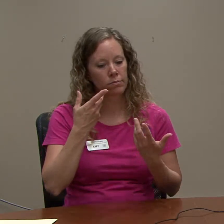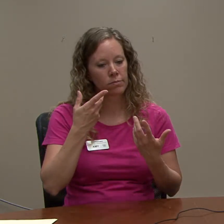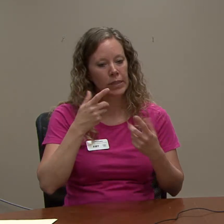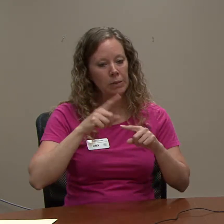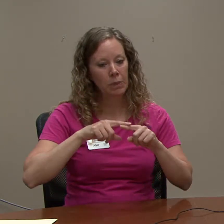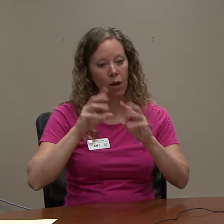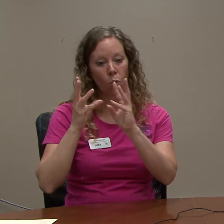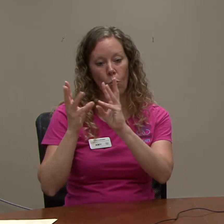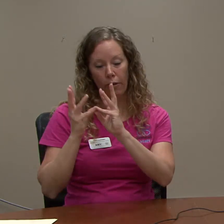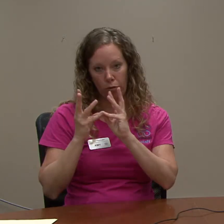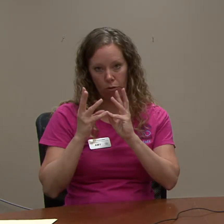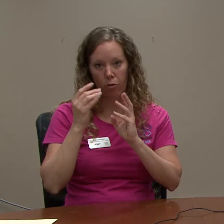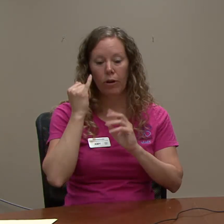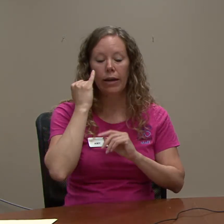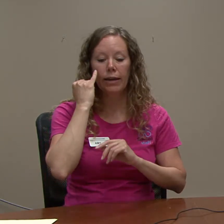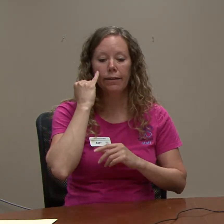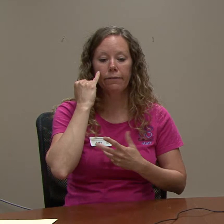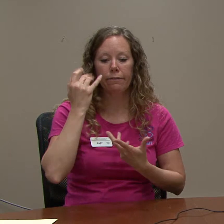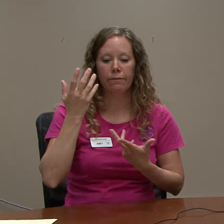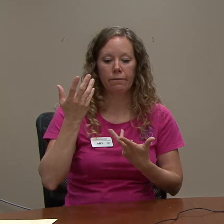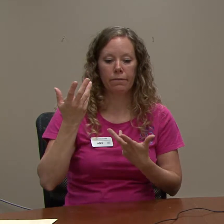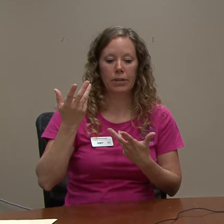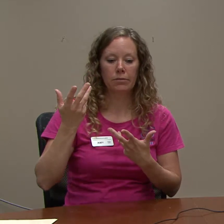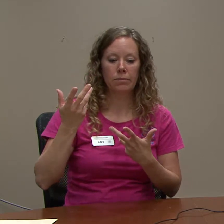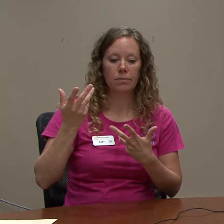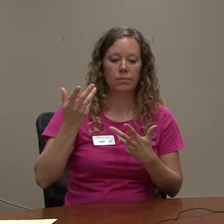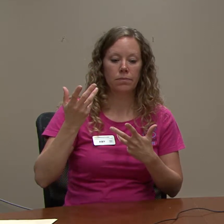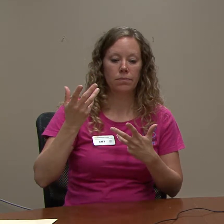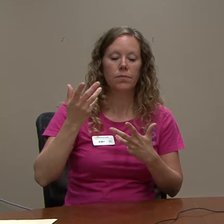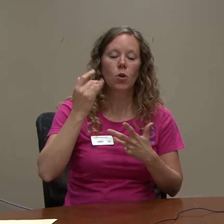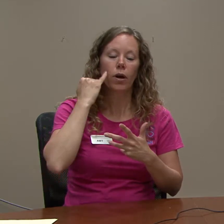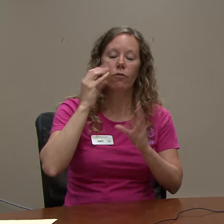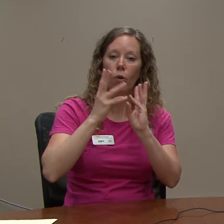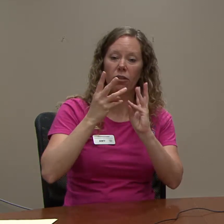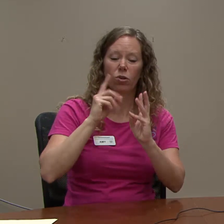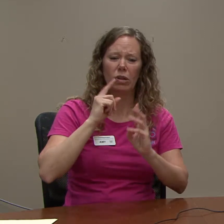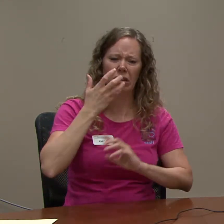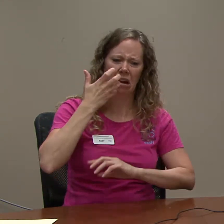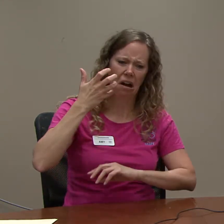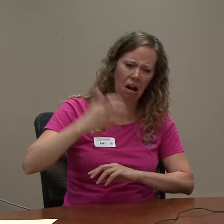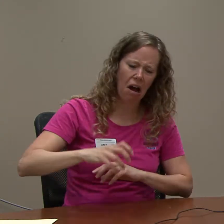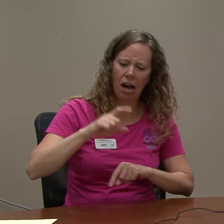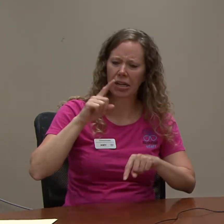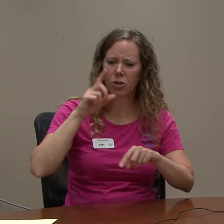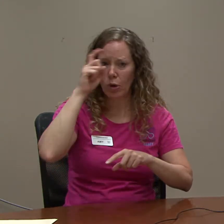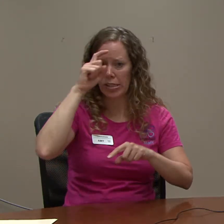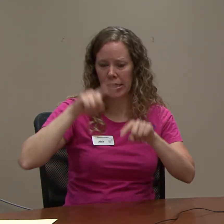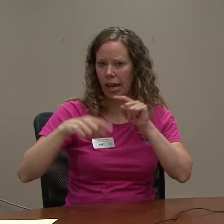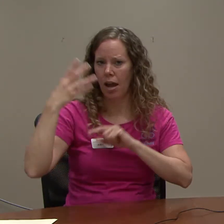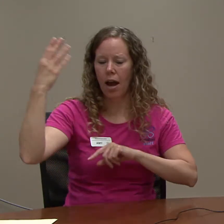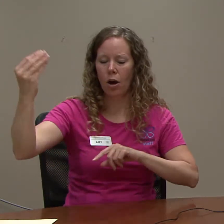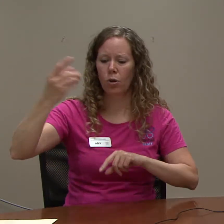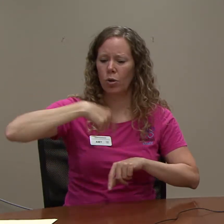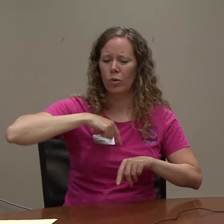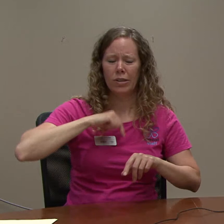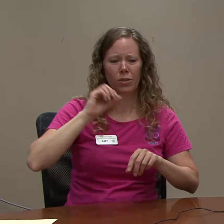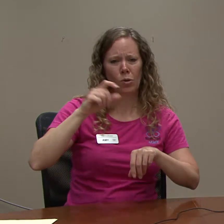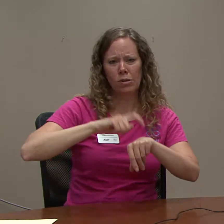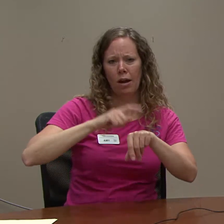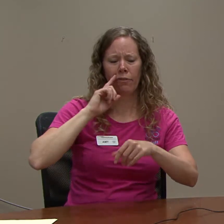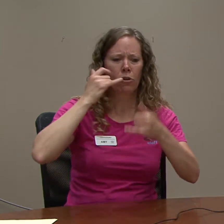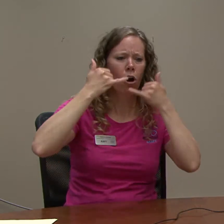planned visits. We really do not have the time to call everybody and tell them that their visit is canceled. So